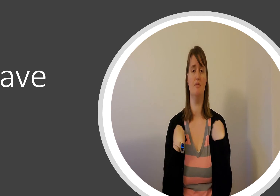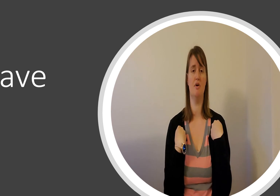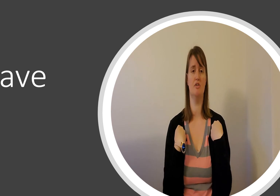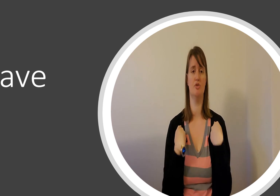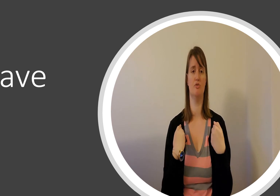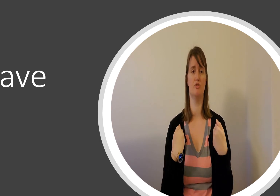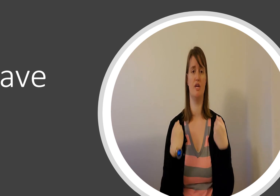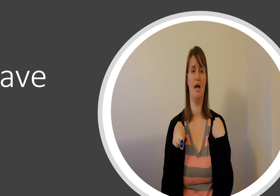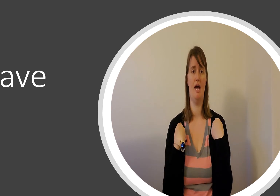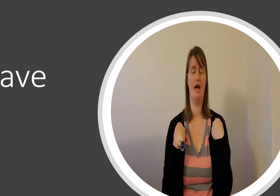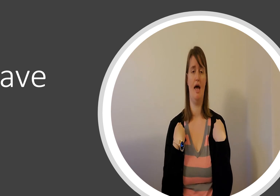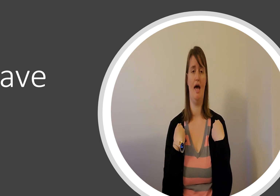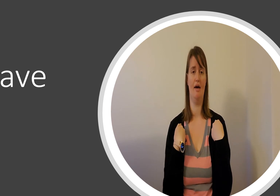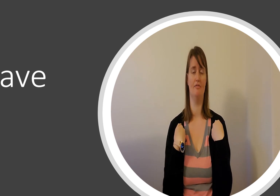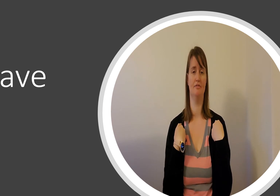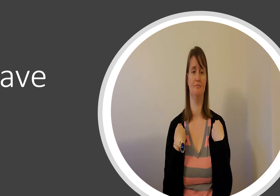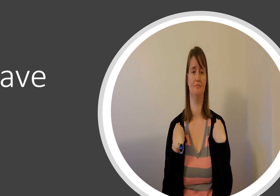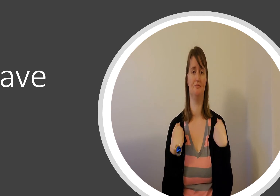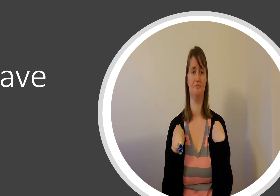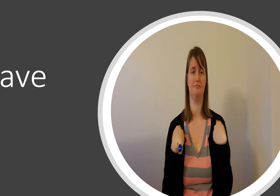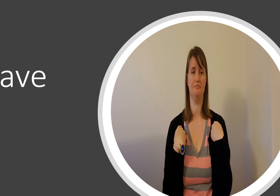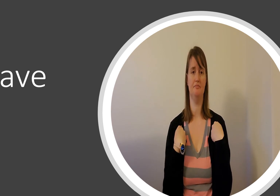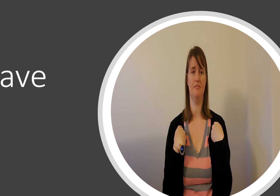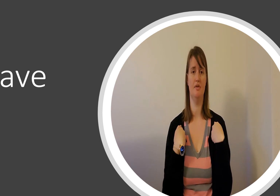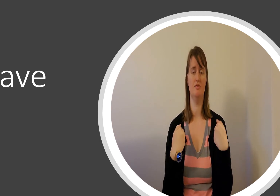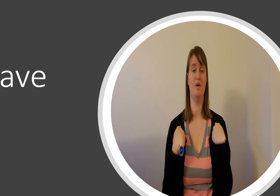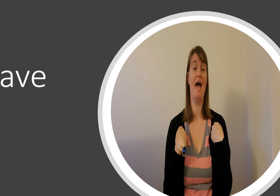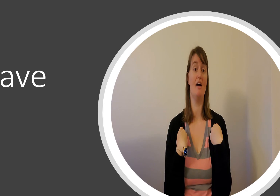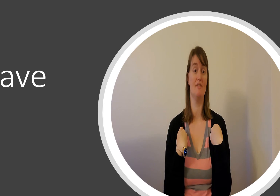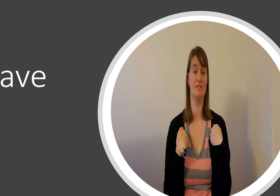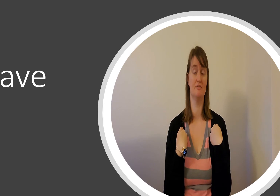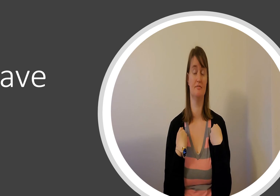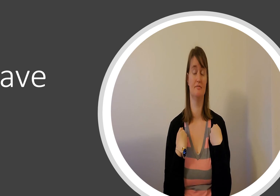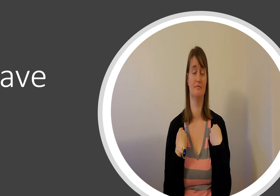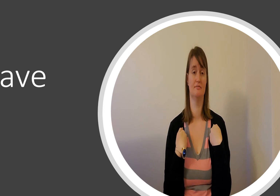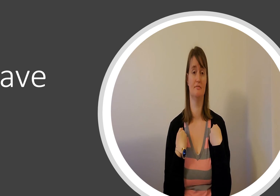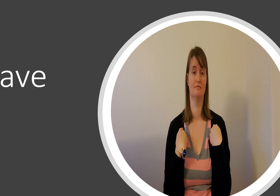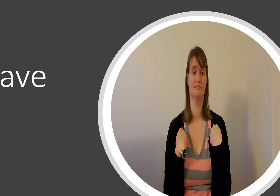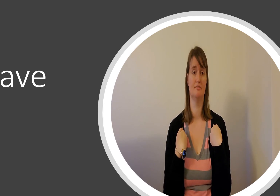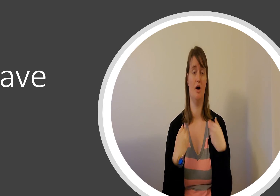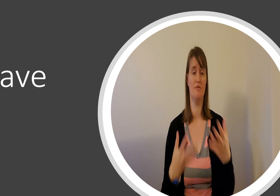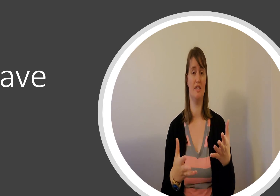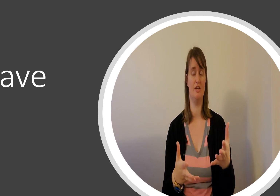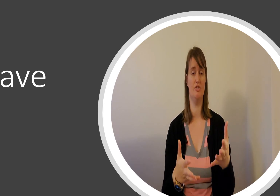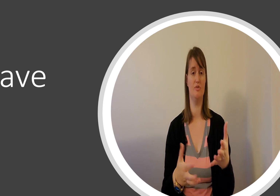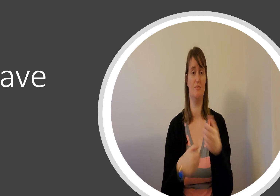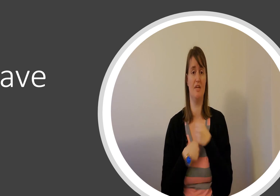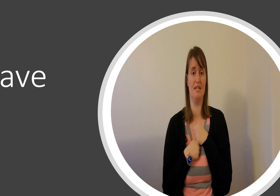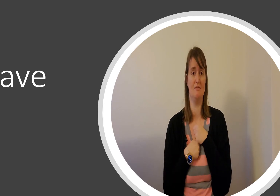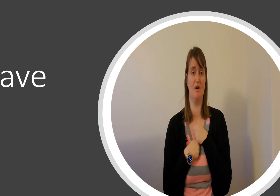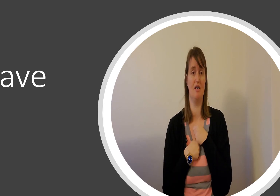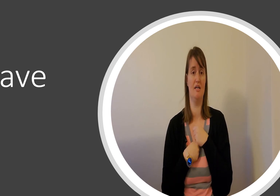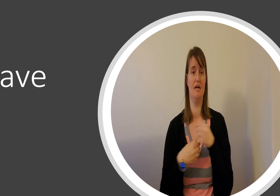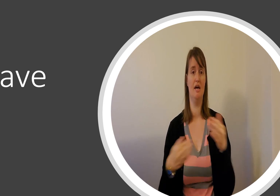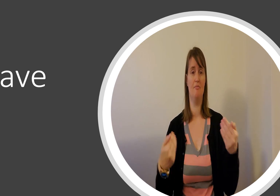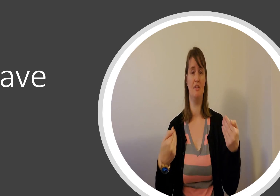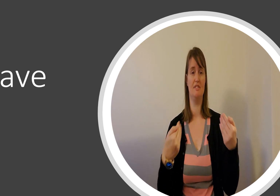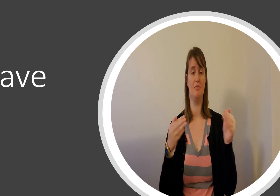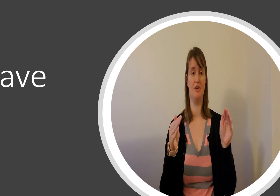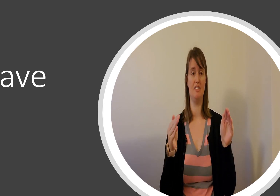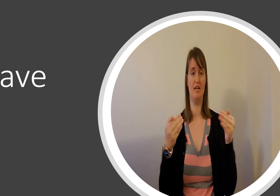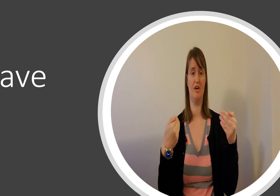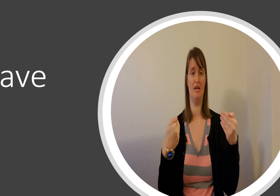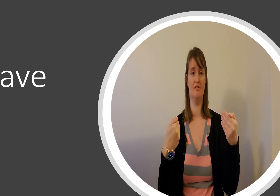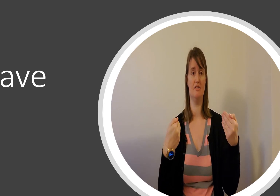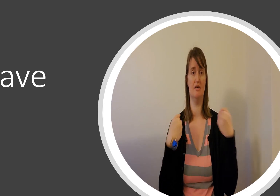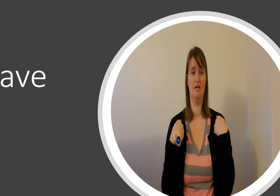and put them on our shoulders. Have. So we have it. Almost like you do with something and it's mine, but instead